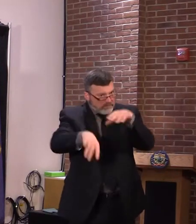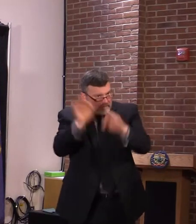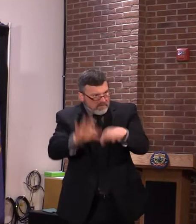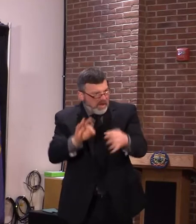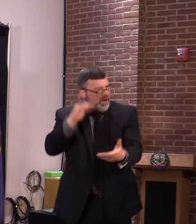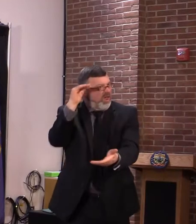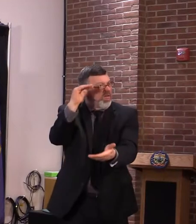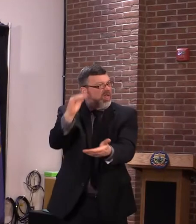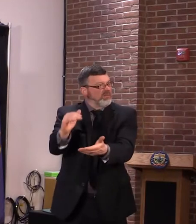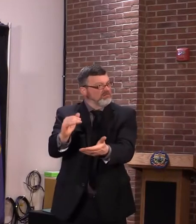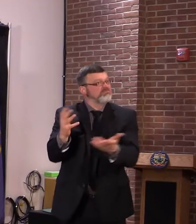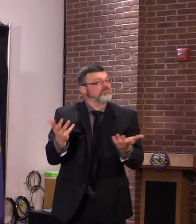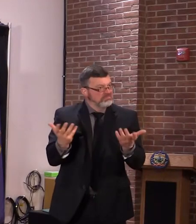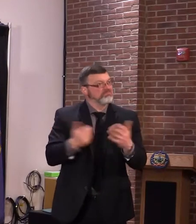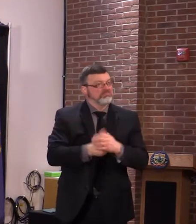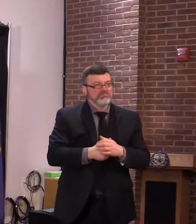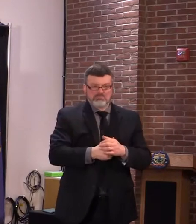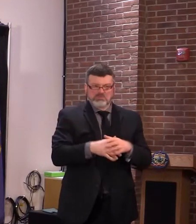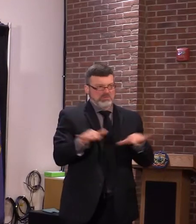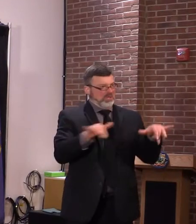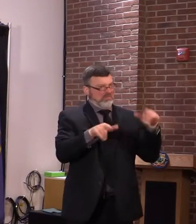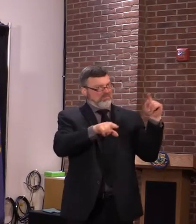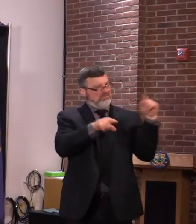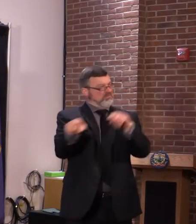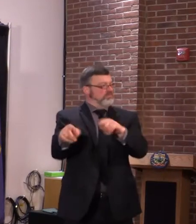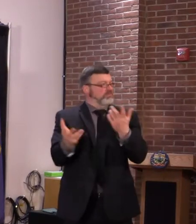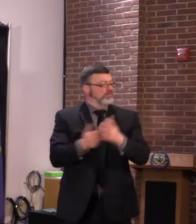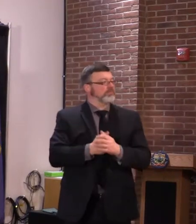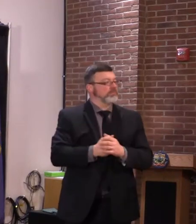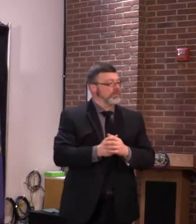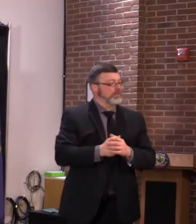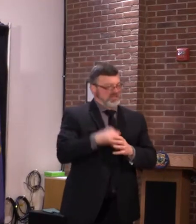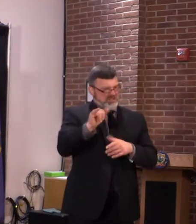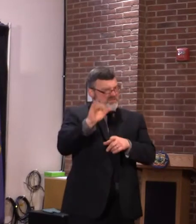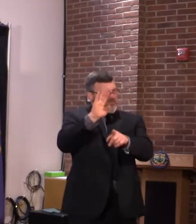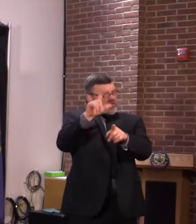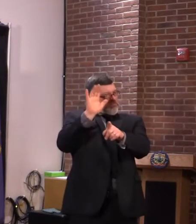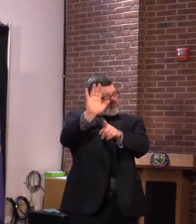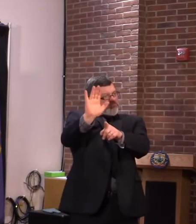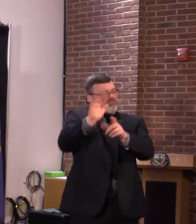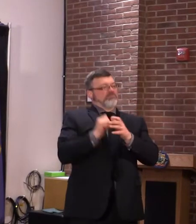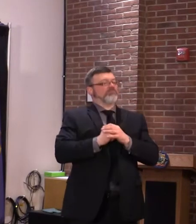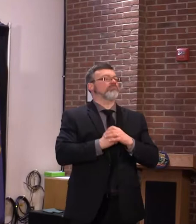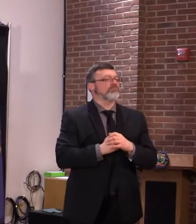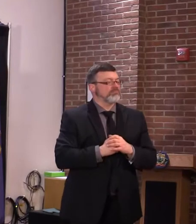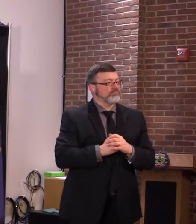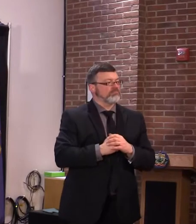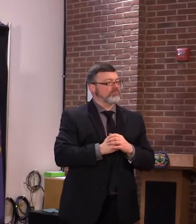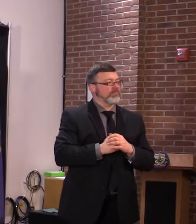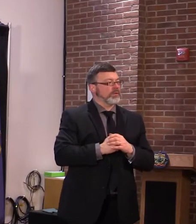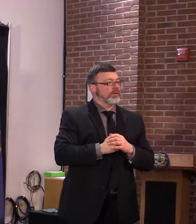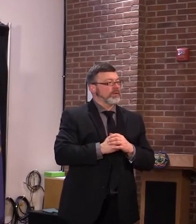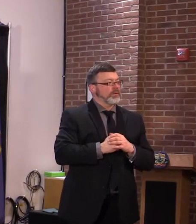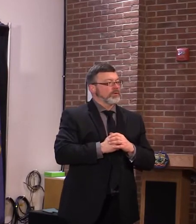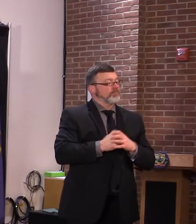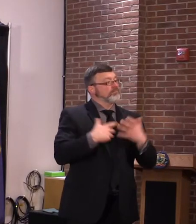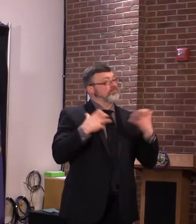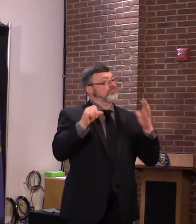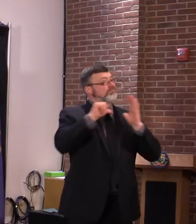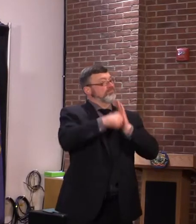stations that are tested in that municipality. Now, one key indicator, which is